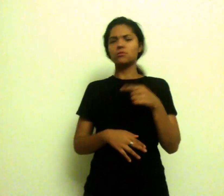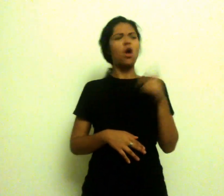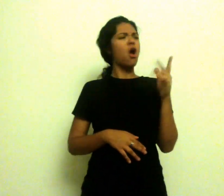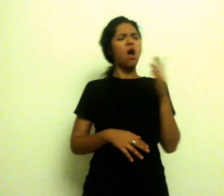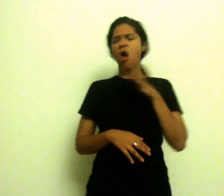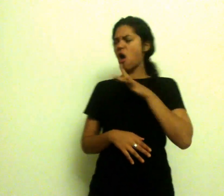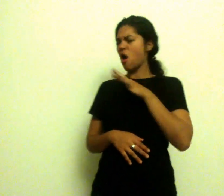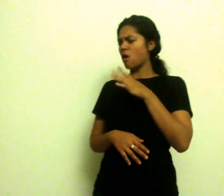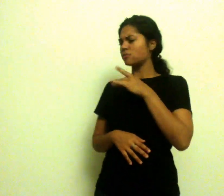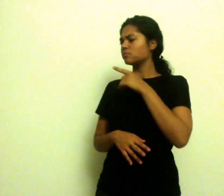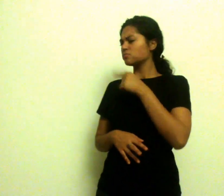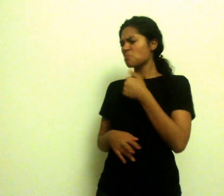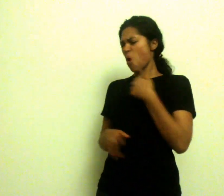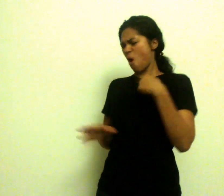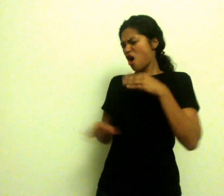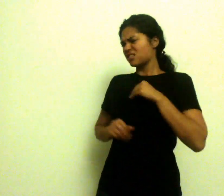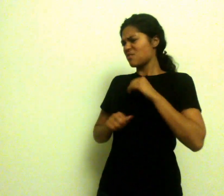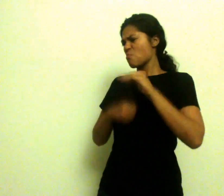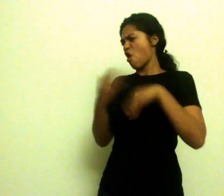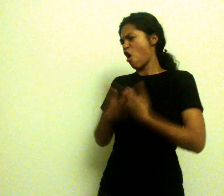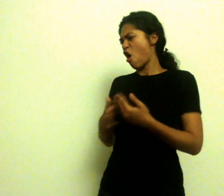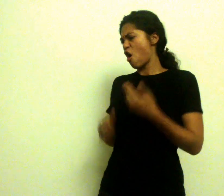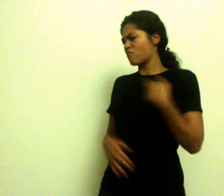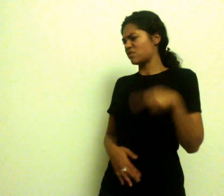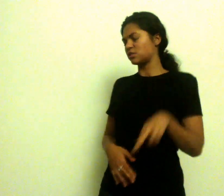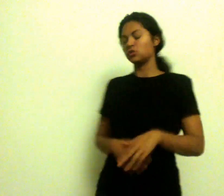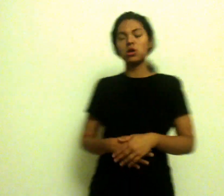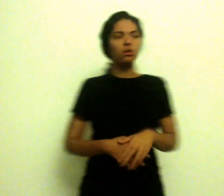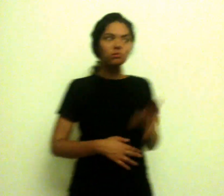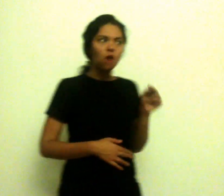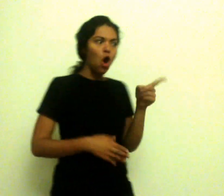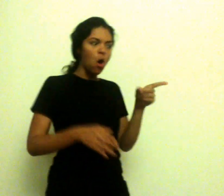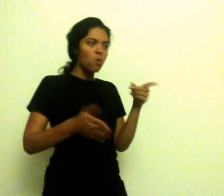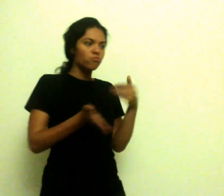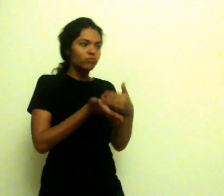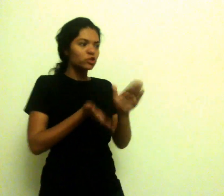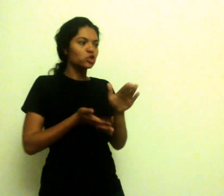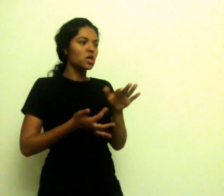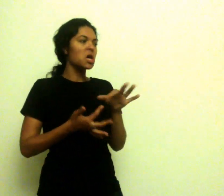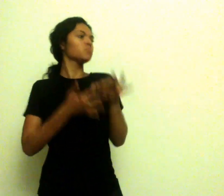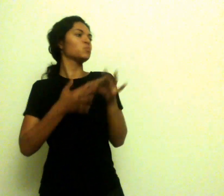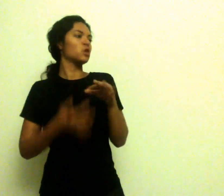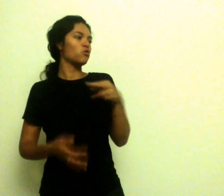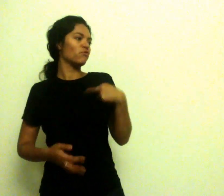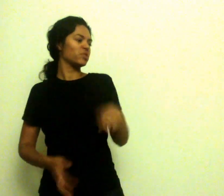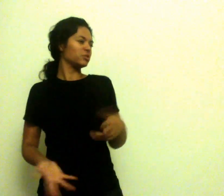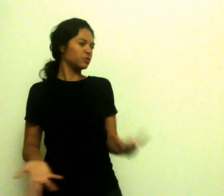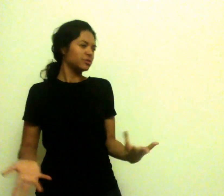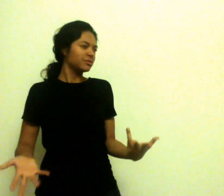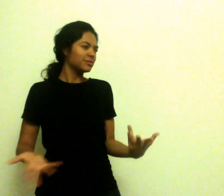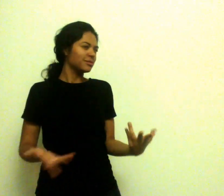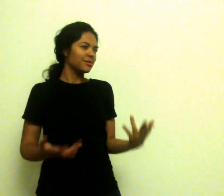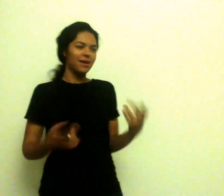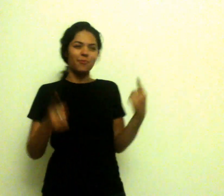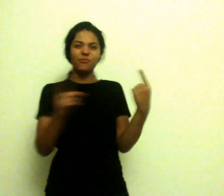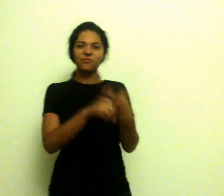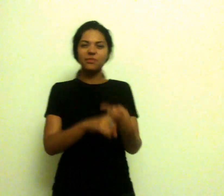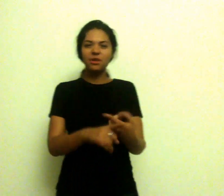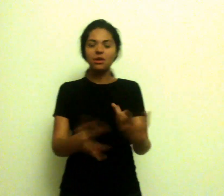do. You see, somewhere there is an epistemological base. And when you start lifting